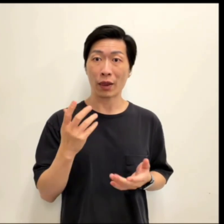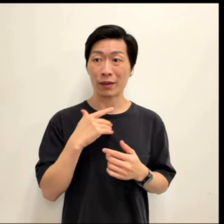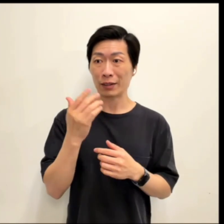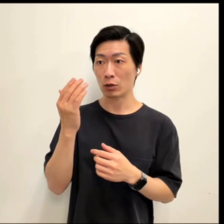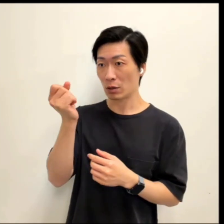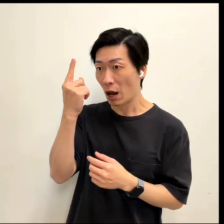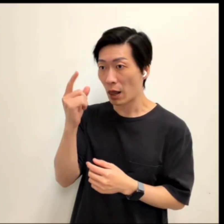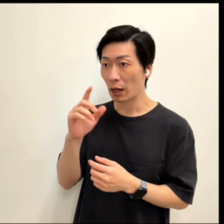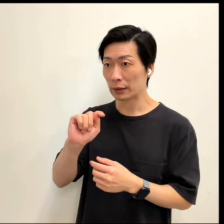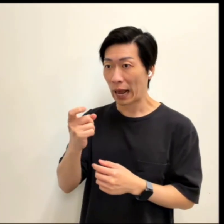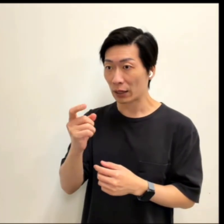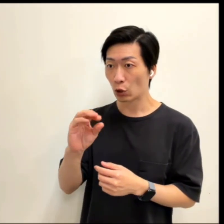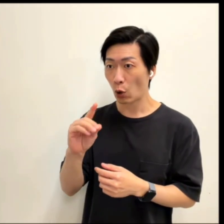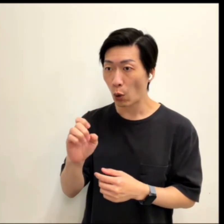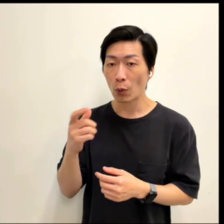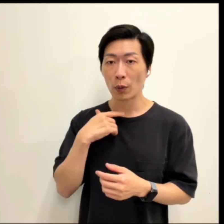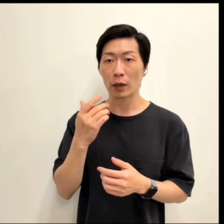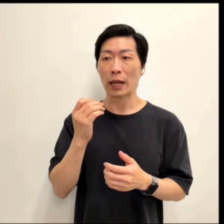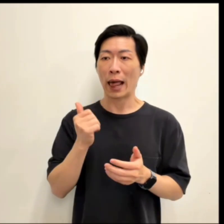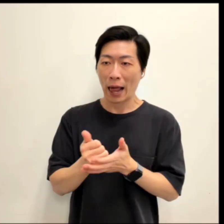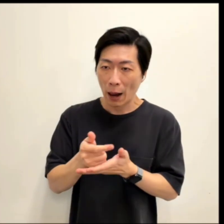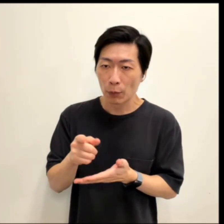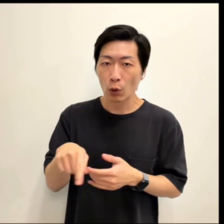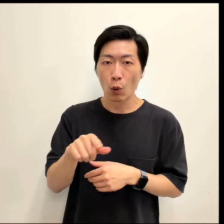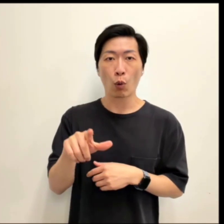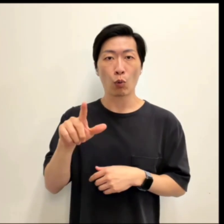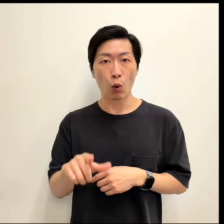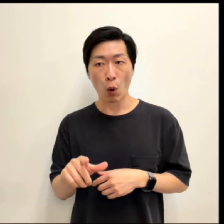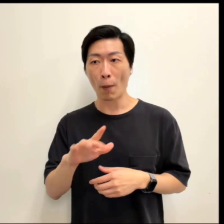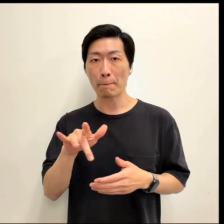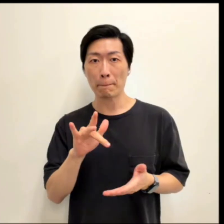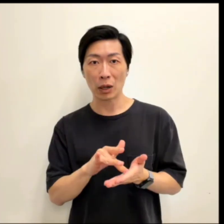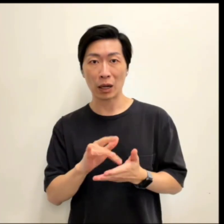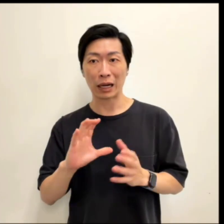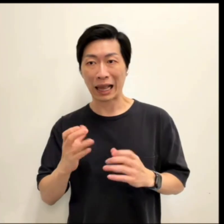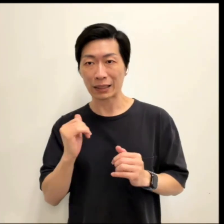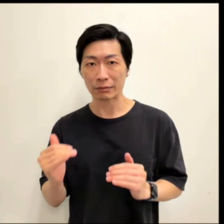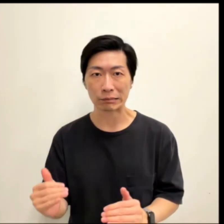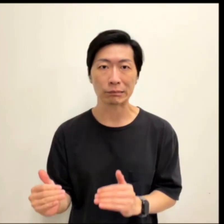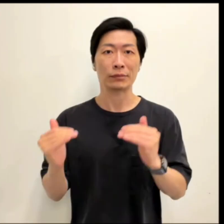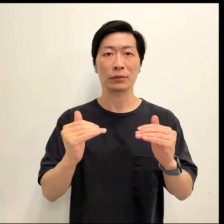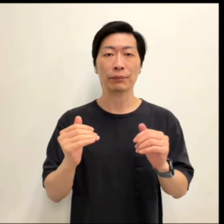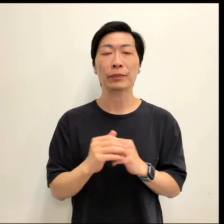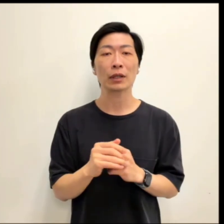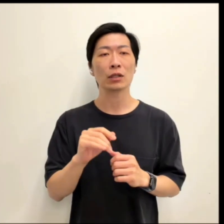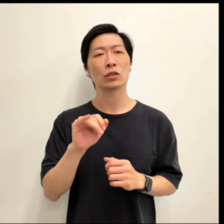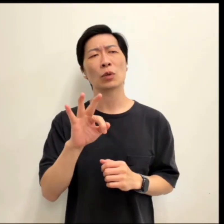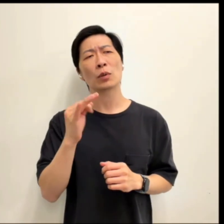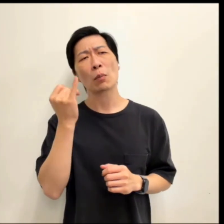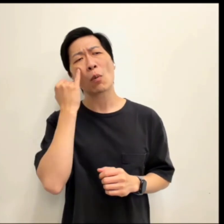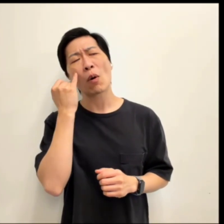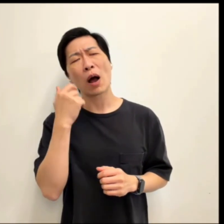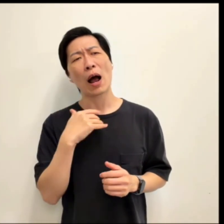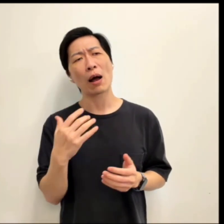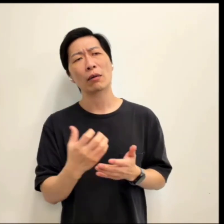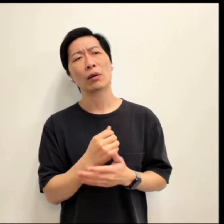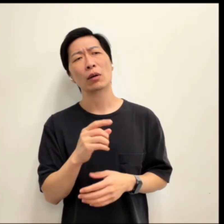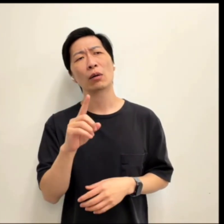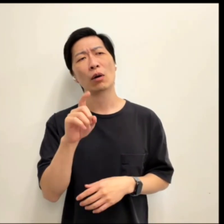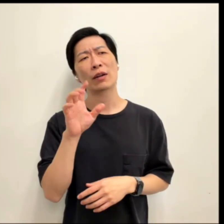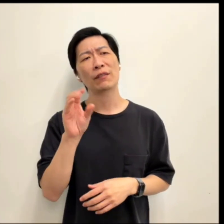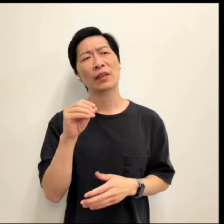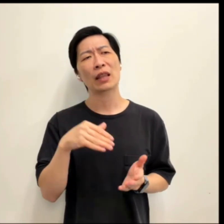by utilizing the tax code, we can help more individuals that are in that low to middle class get into that higher wealth and into the wealthy class. So if you're